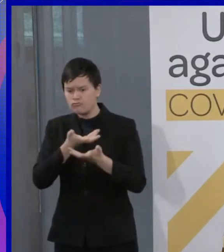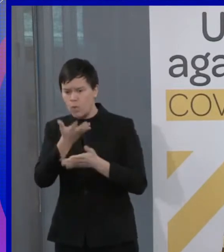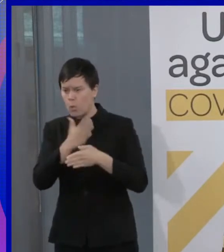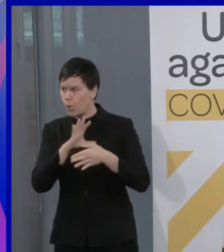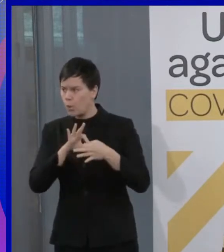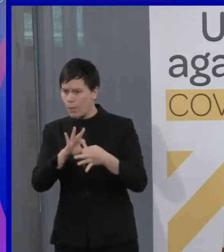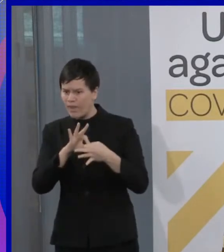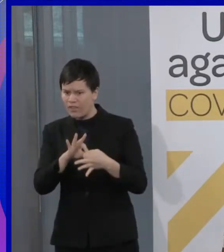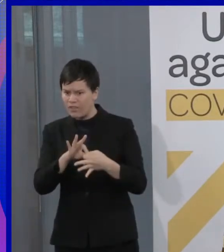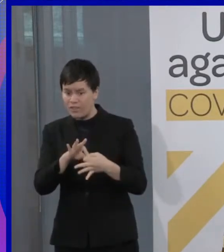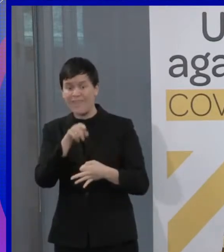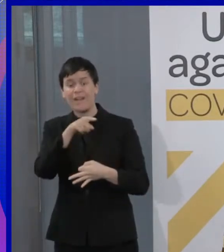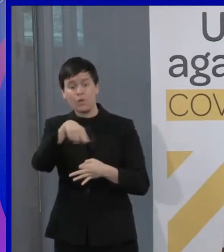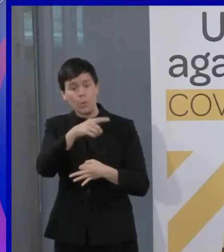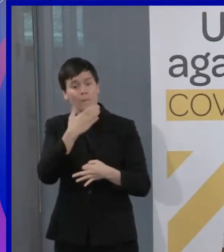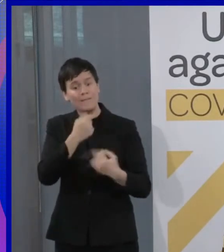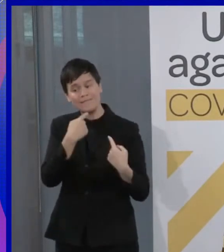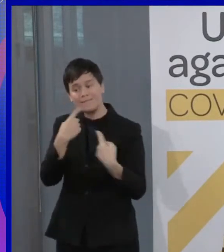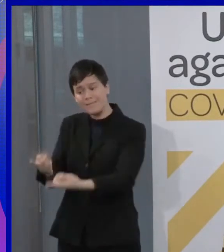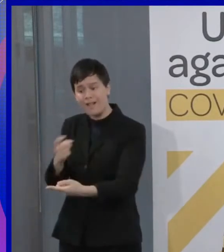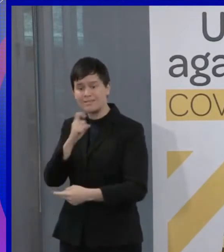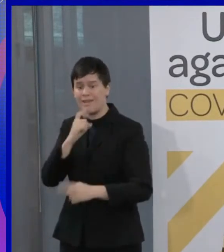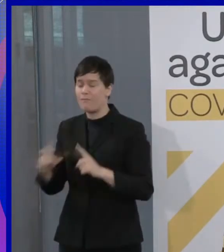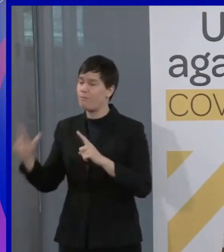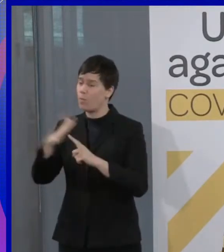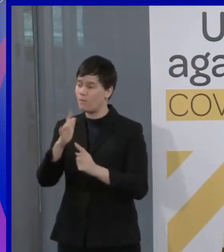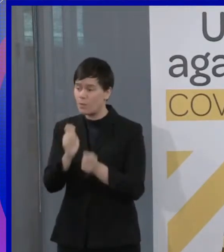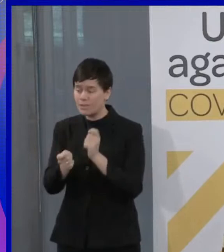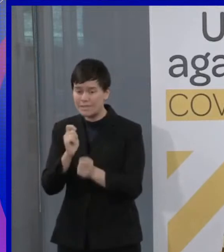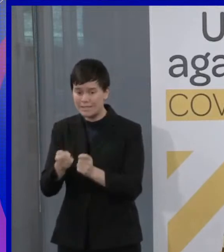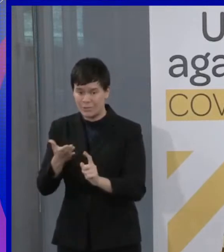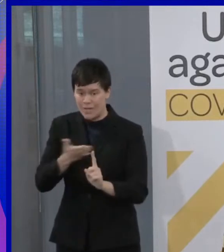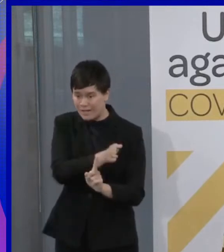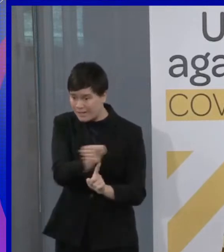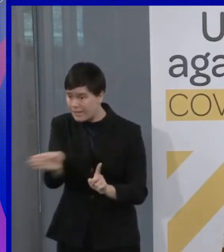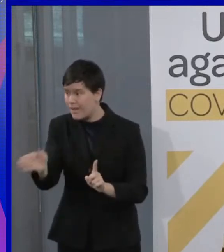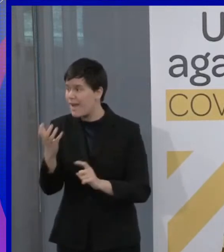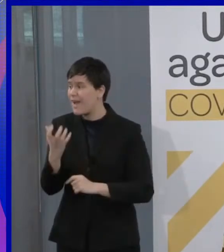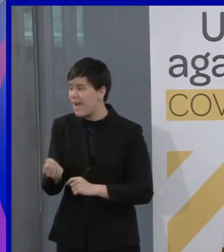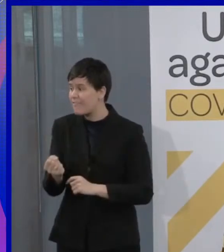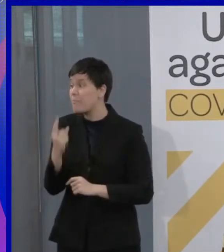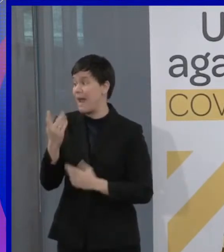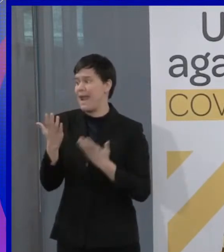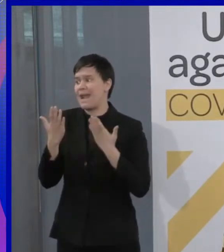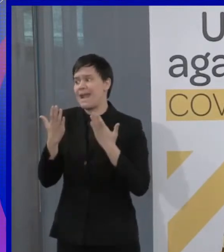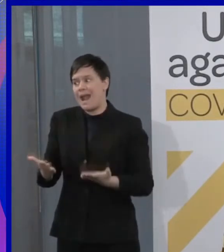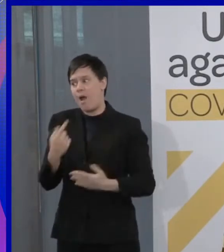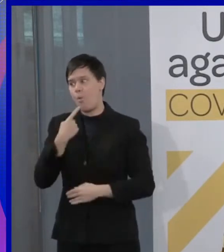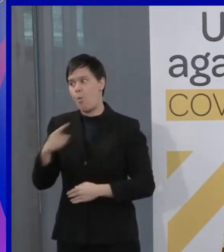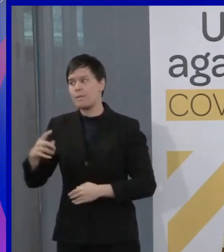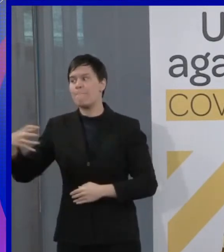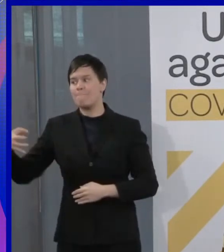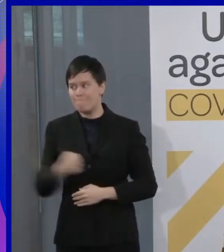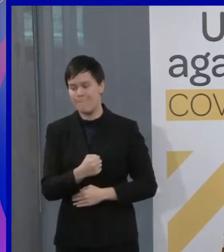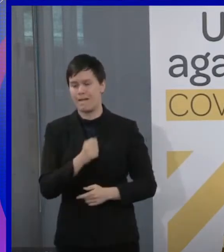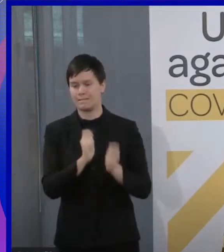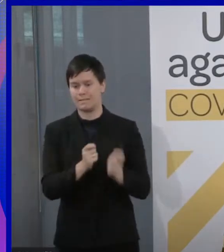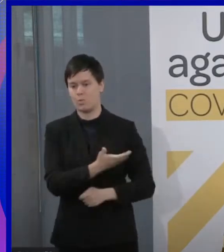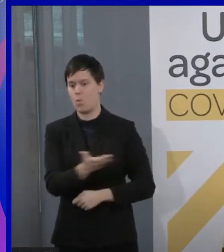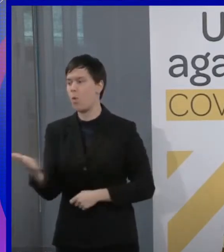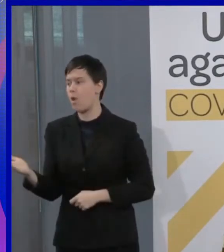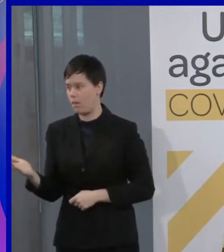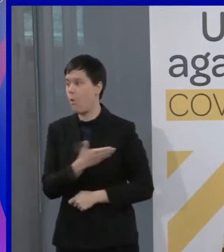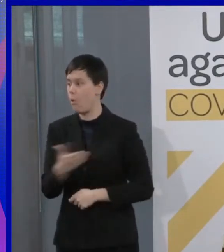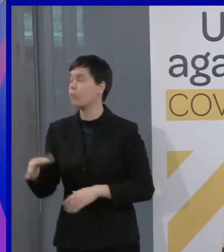of the testing. We're now in a situation with the outbreak where there's a specific order requiring them to be tested, and as you can see, they're